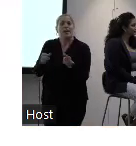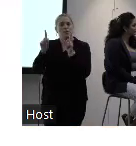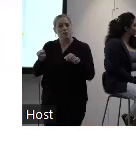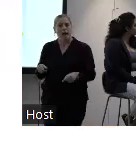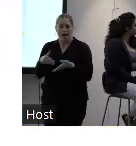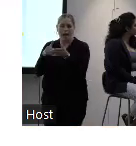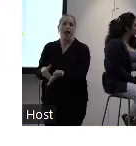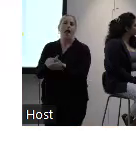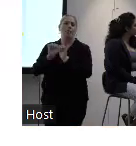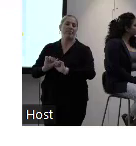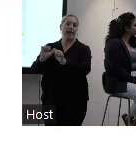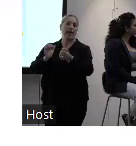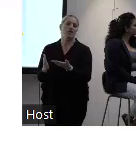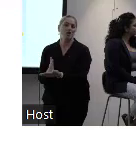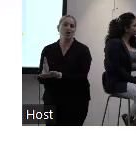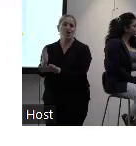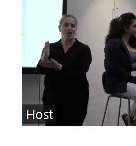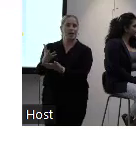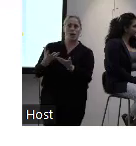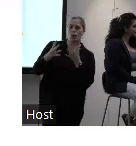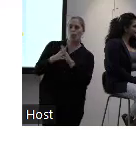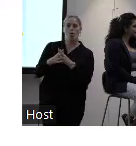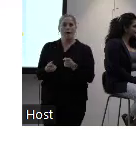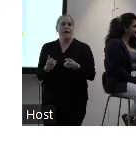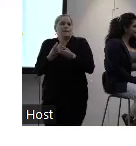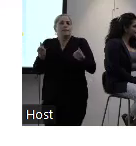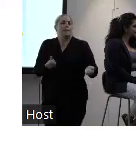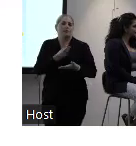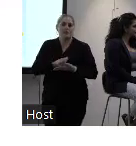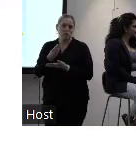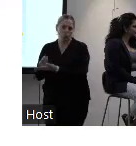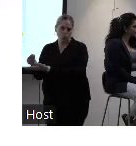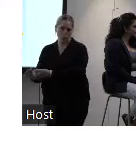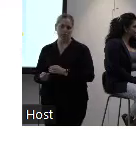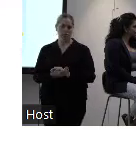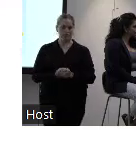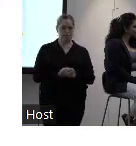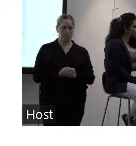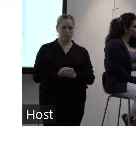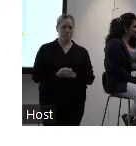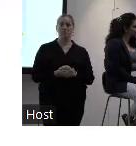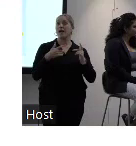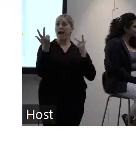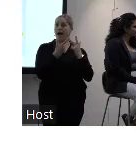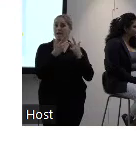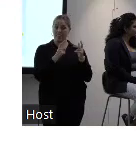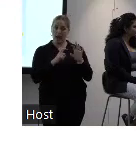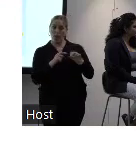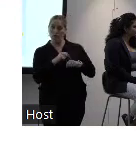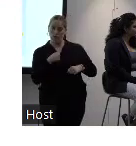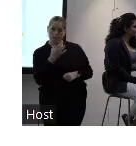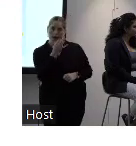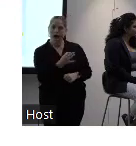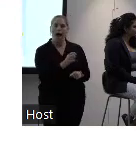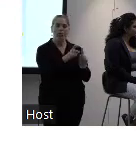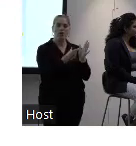Oopsie daisy. So the next question we asked with the clinicians was, what supports do families